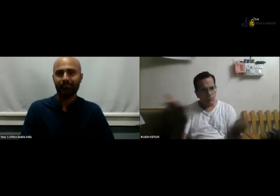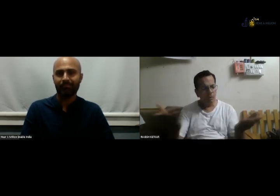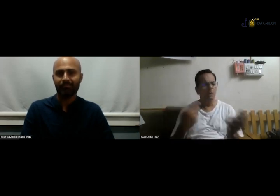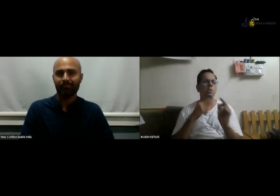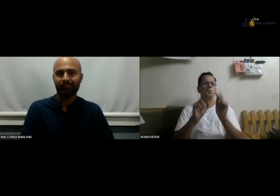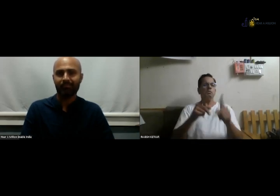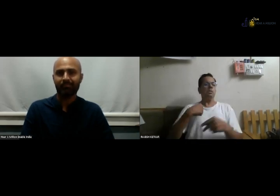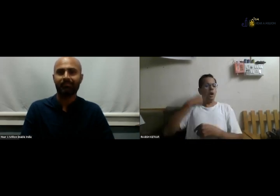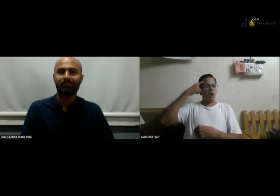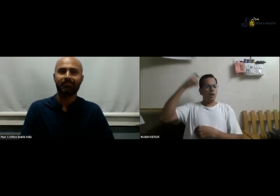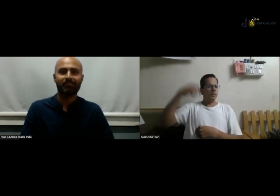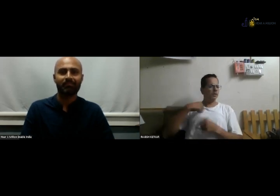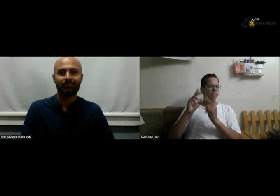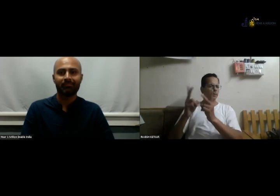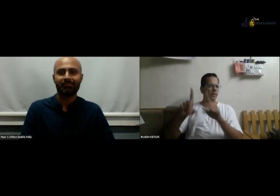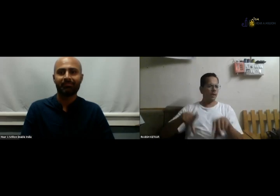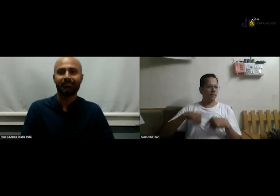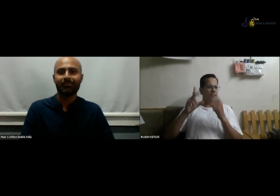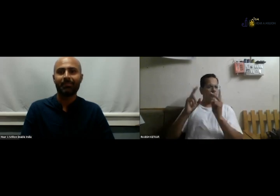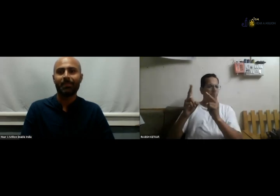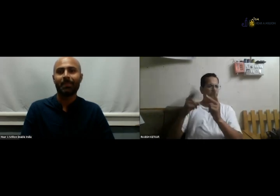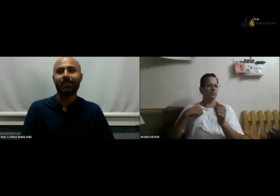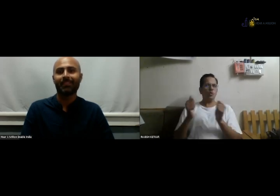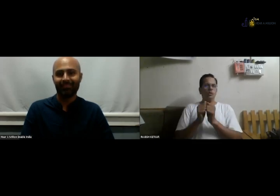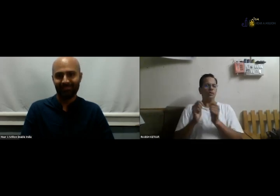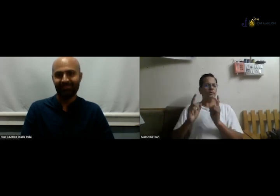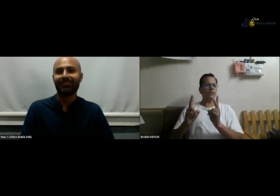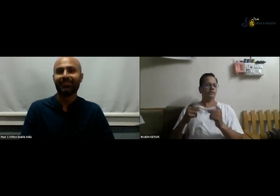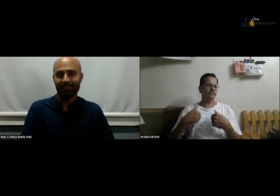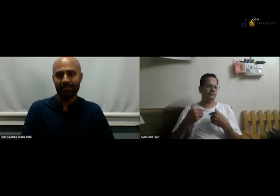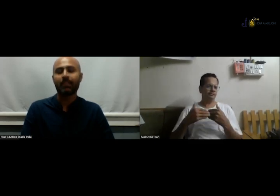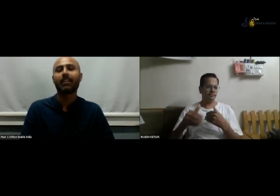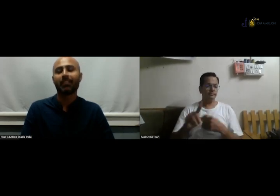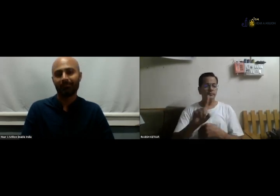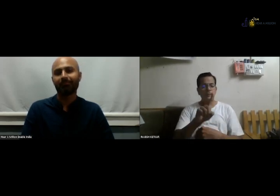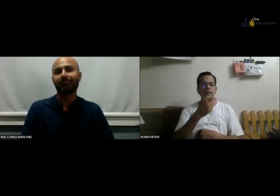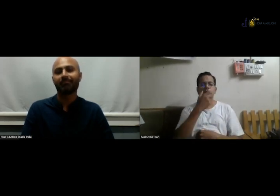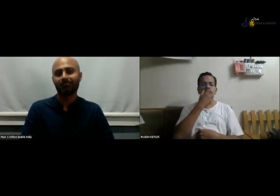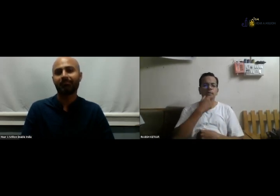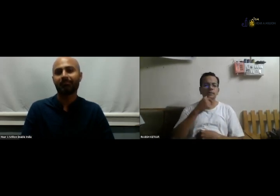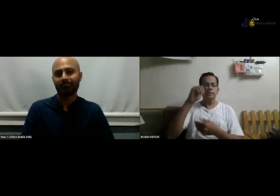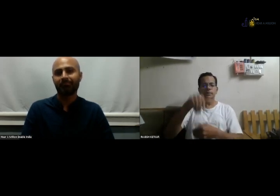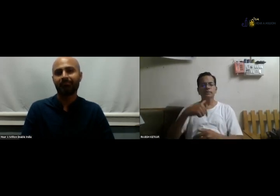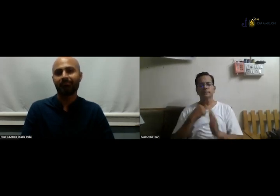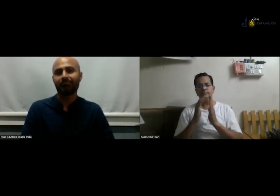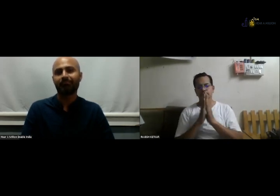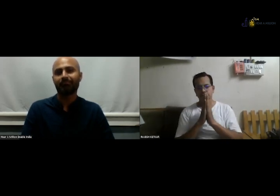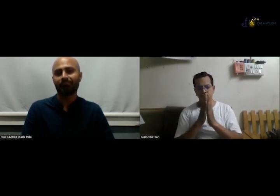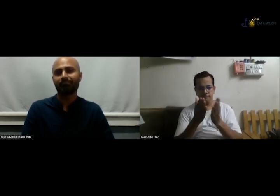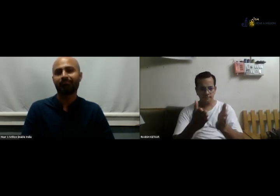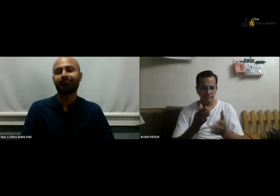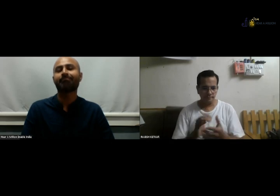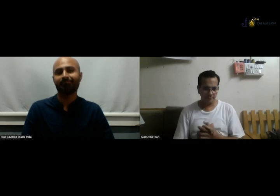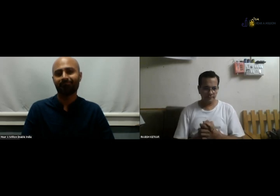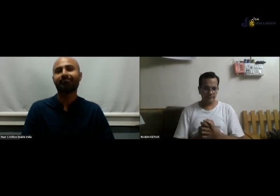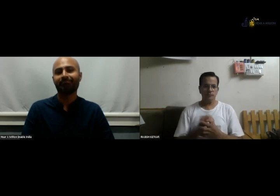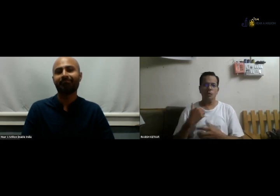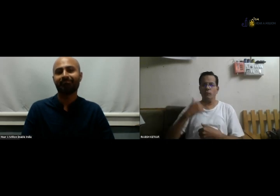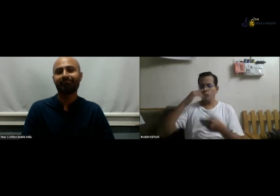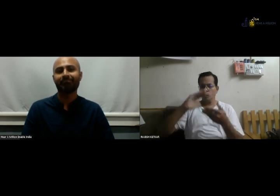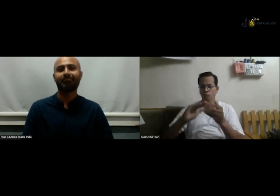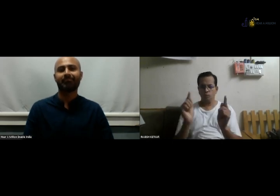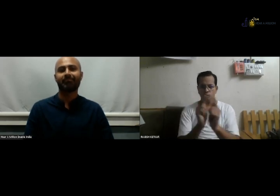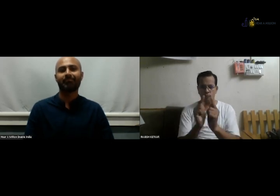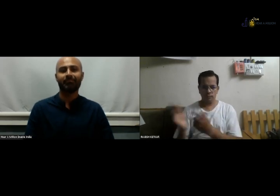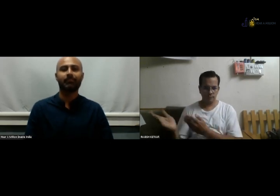passed away. She is still there. I feel that way. And I feel like the Sudamni is still there. But I would